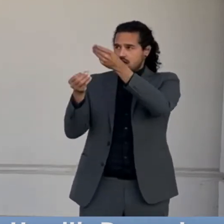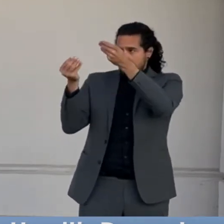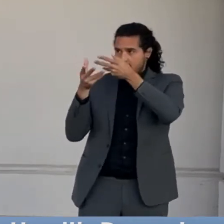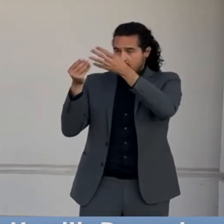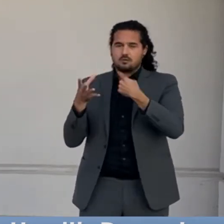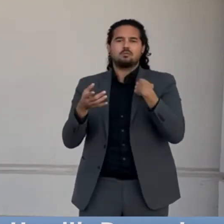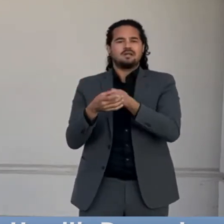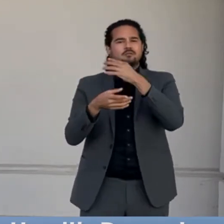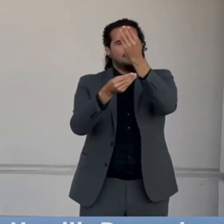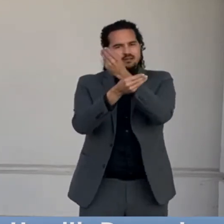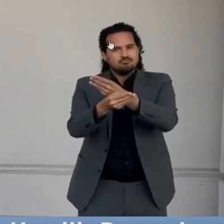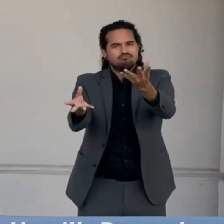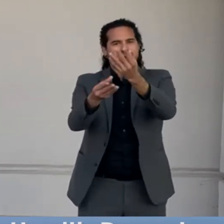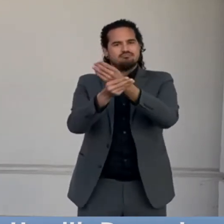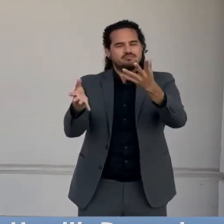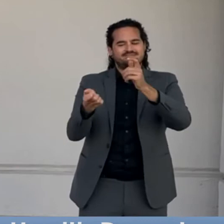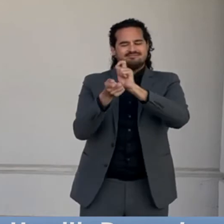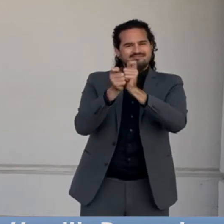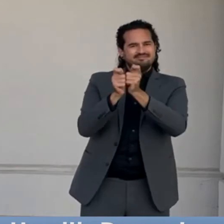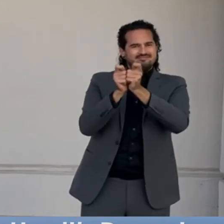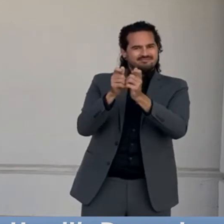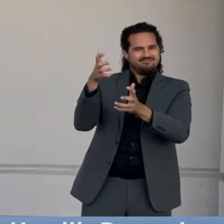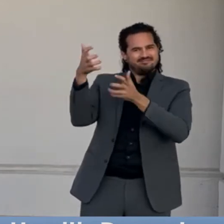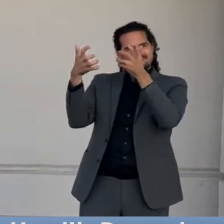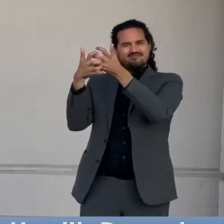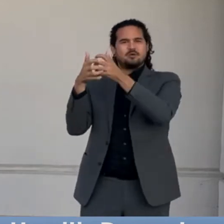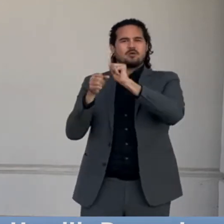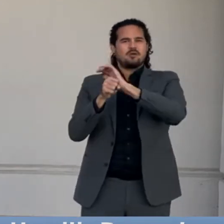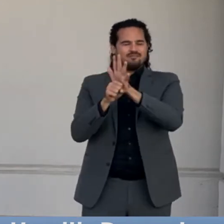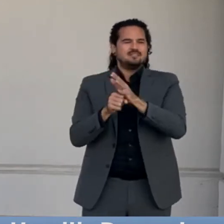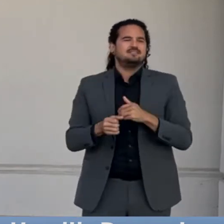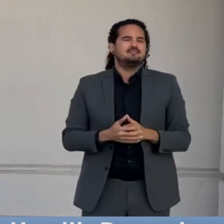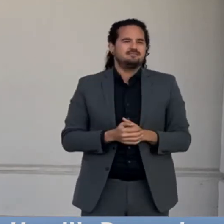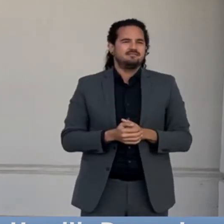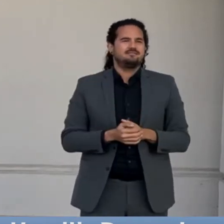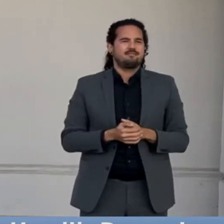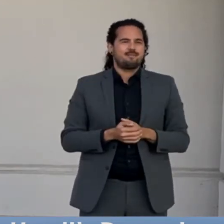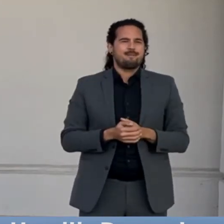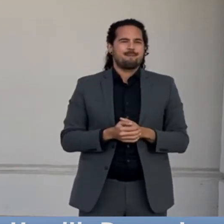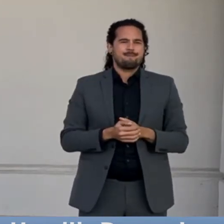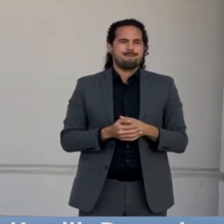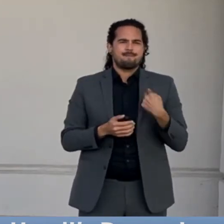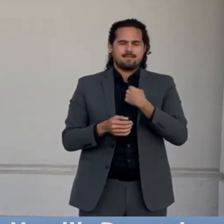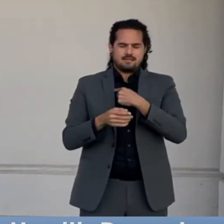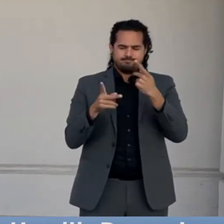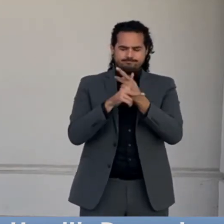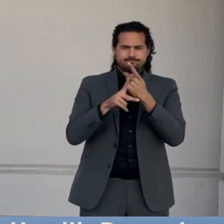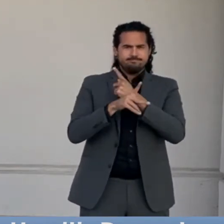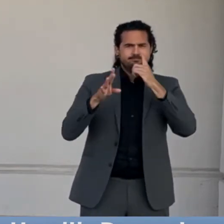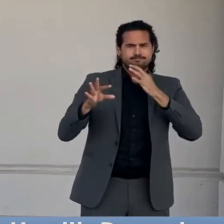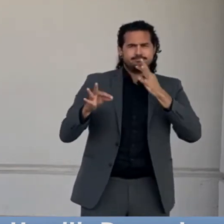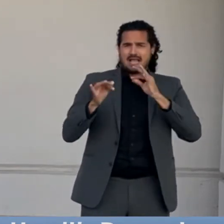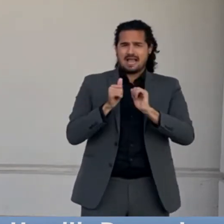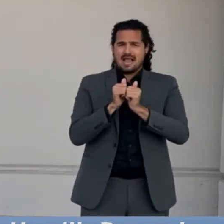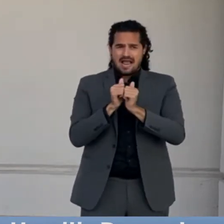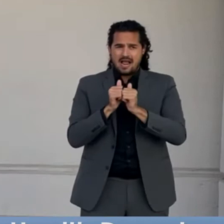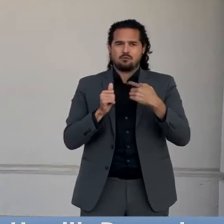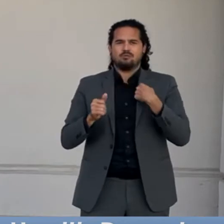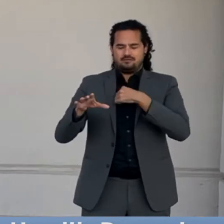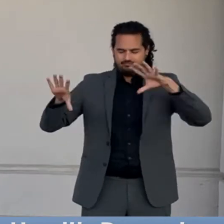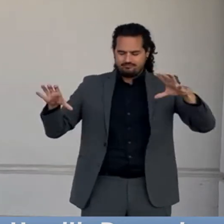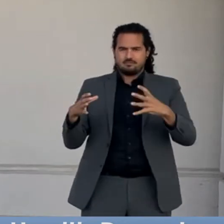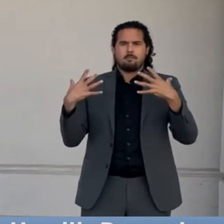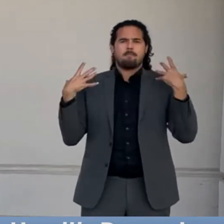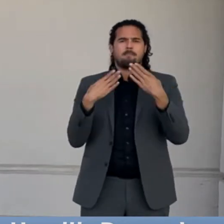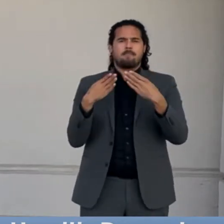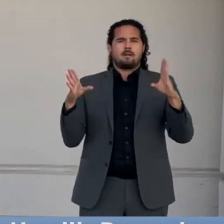and safe quarantine guidances in place. As always, we make these decisions in consultation with our public health partners, including